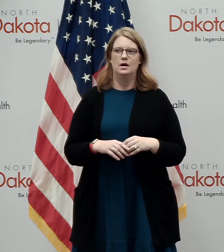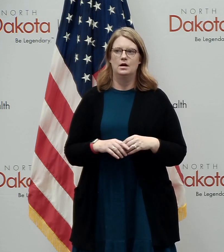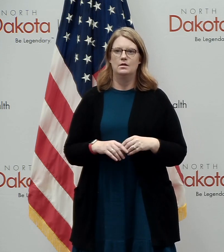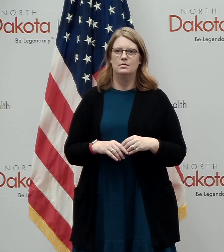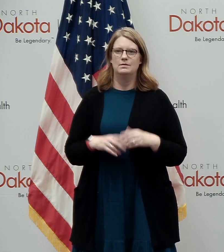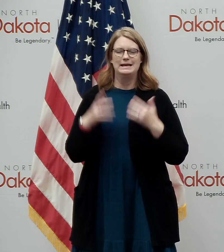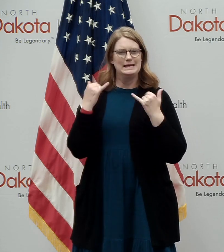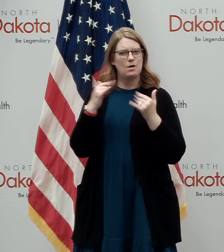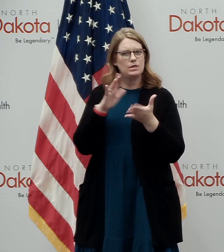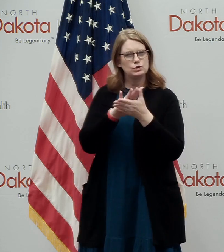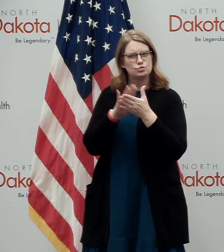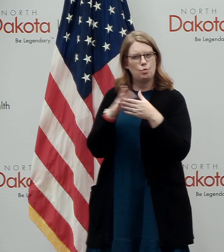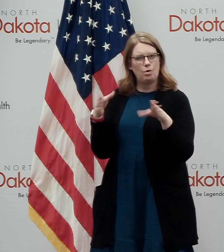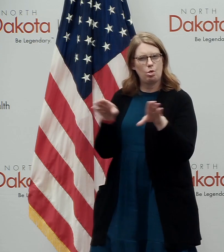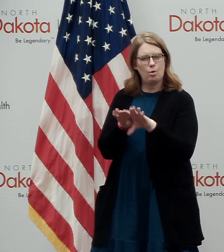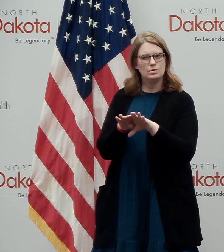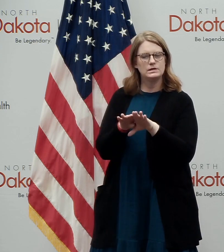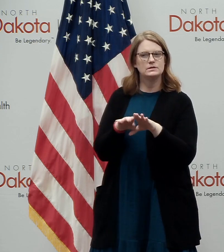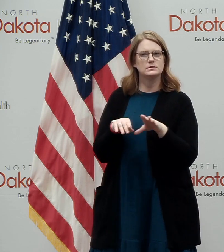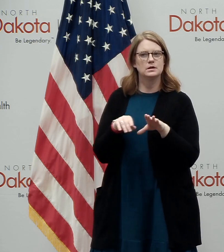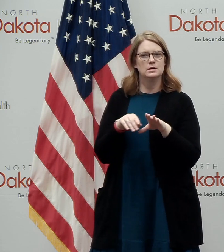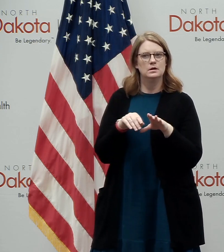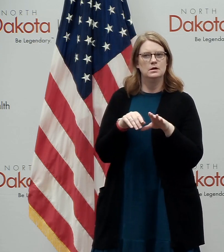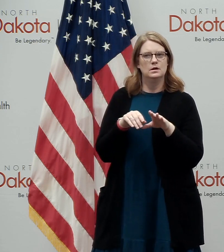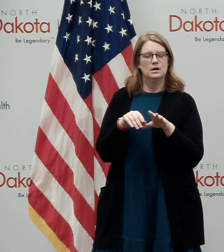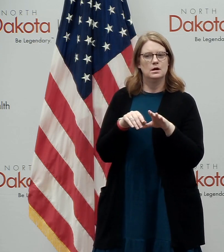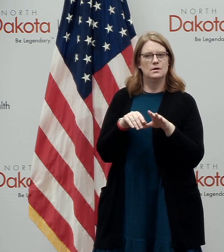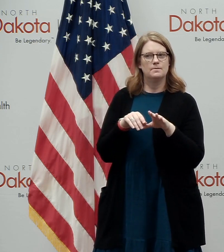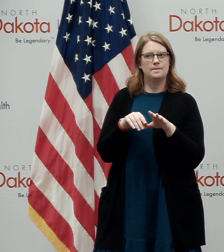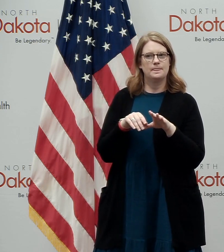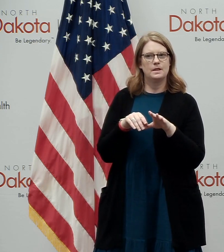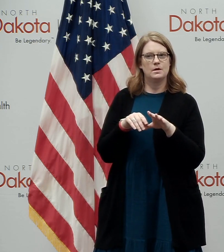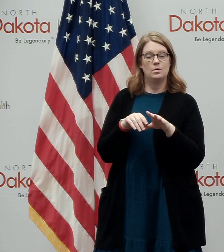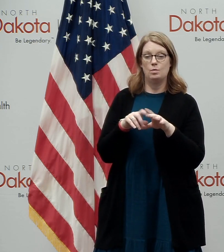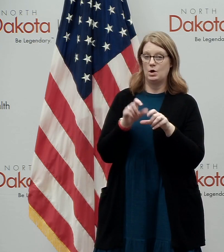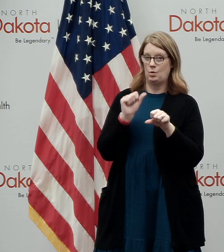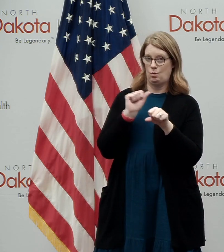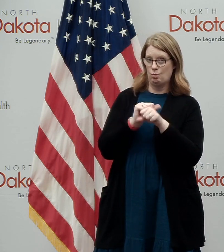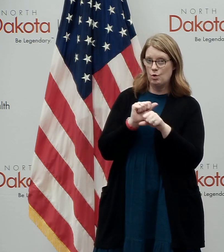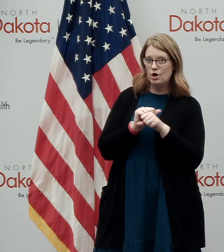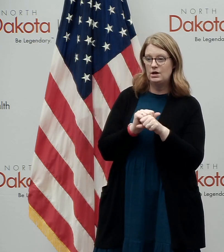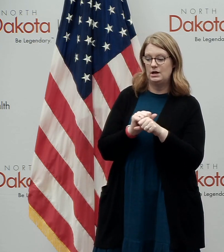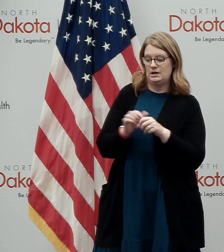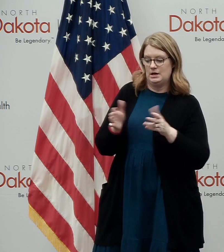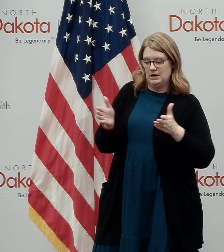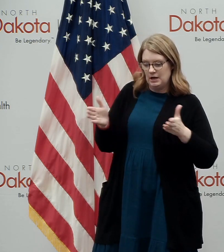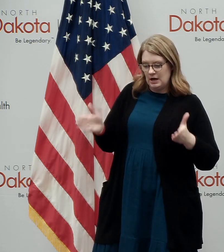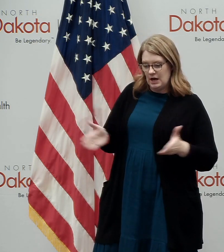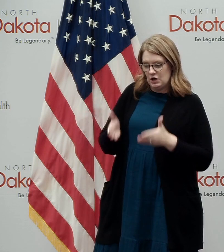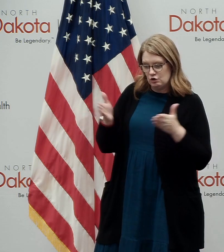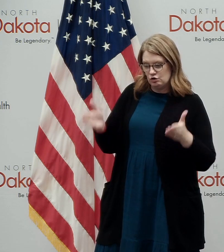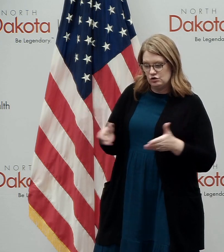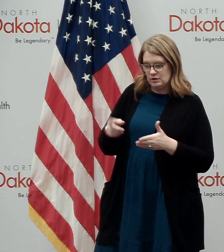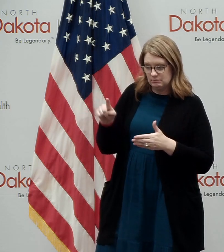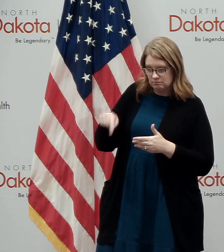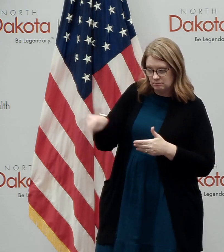school closings, it's important, is we're working with and encouraging our schools to think about how they can